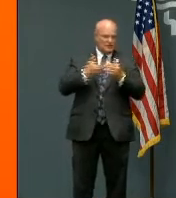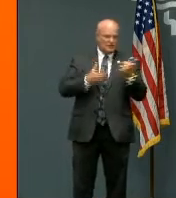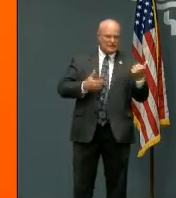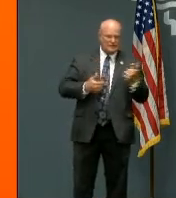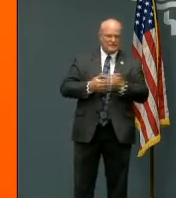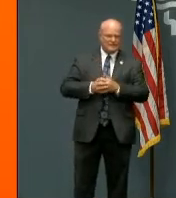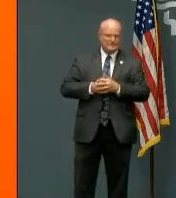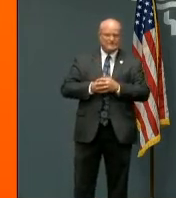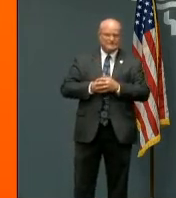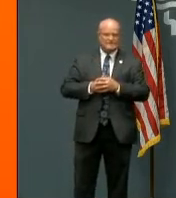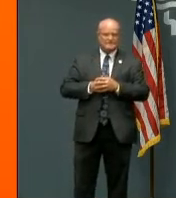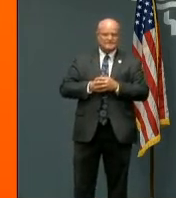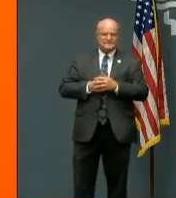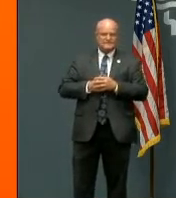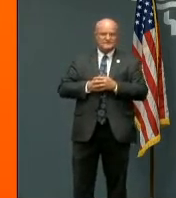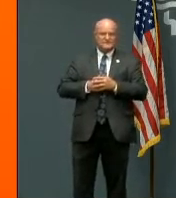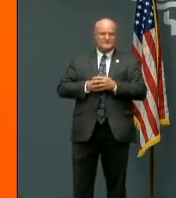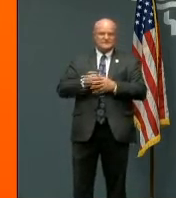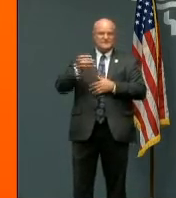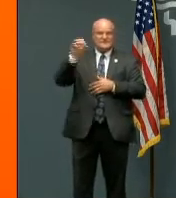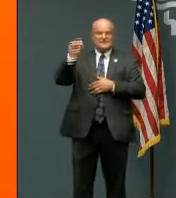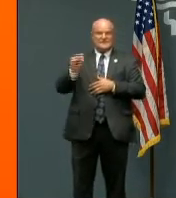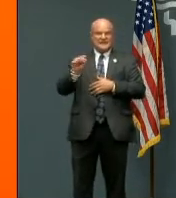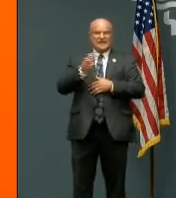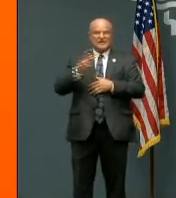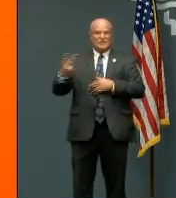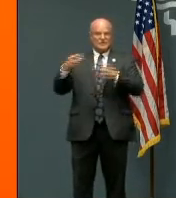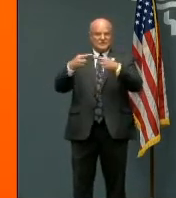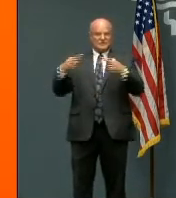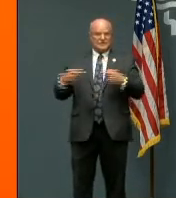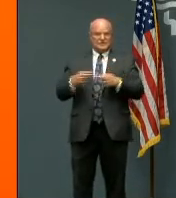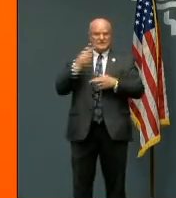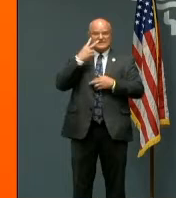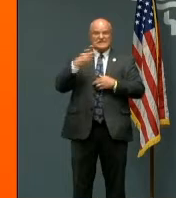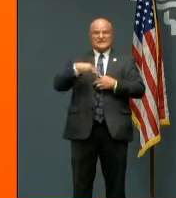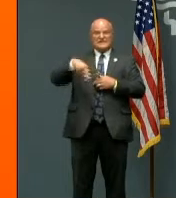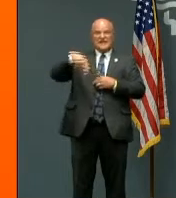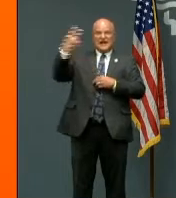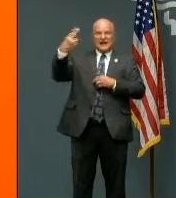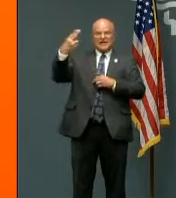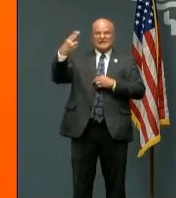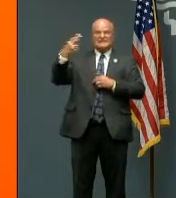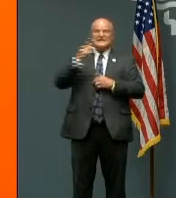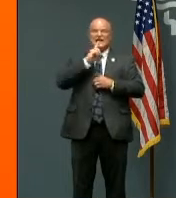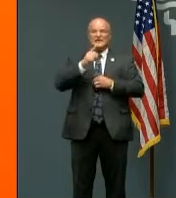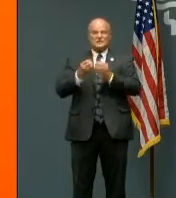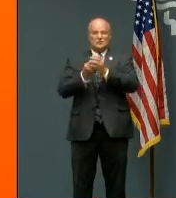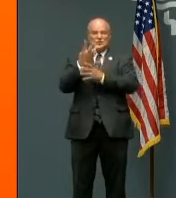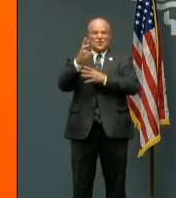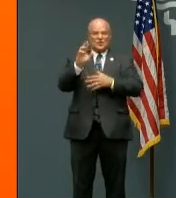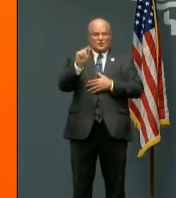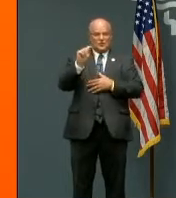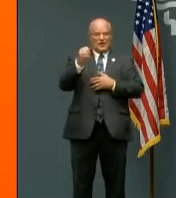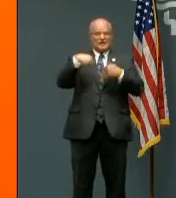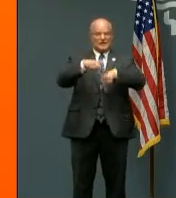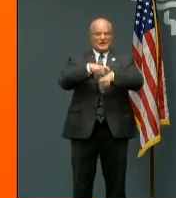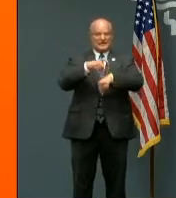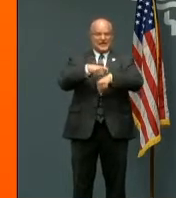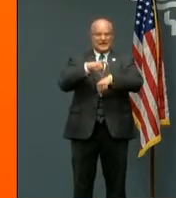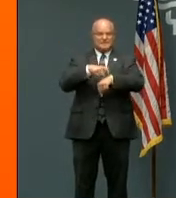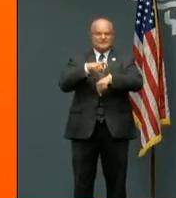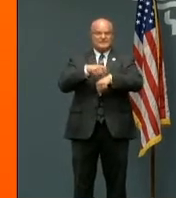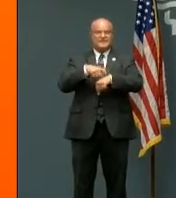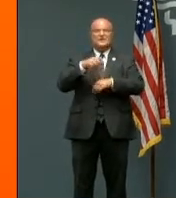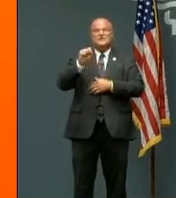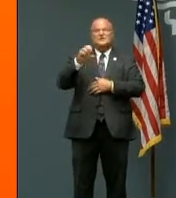here. The southwest region, you can see, is the highest actual growth rate during that time.